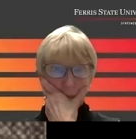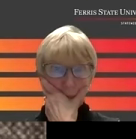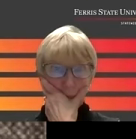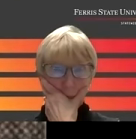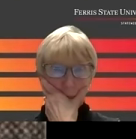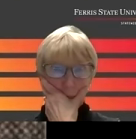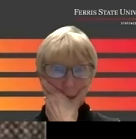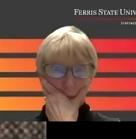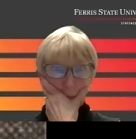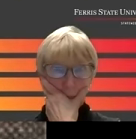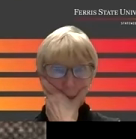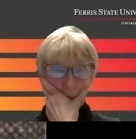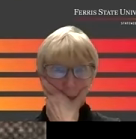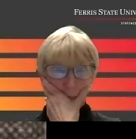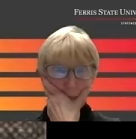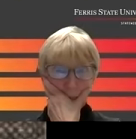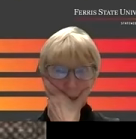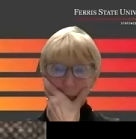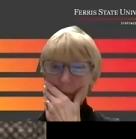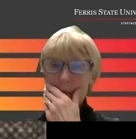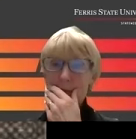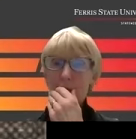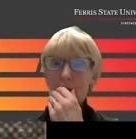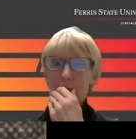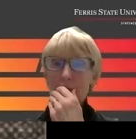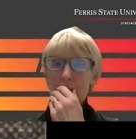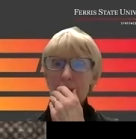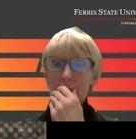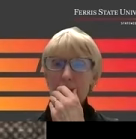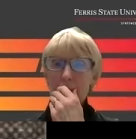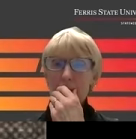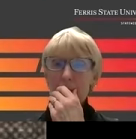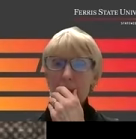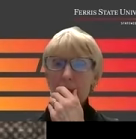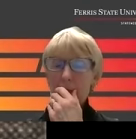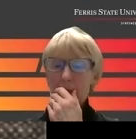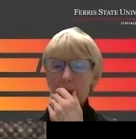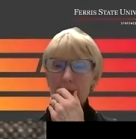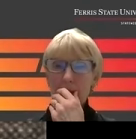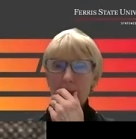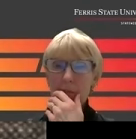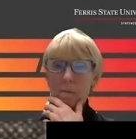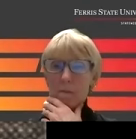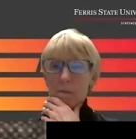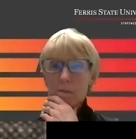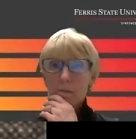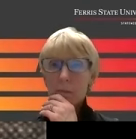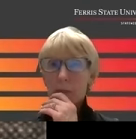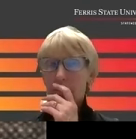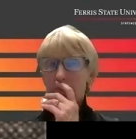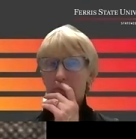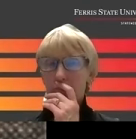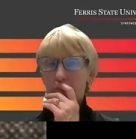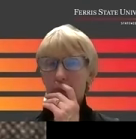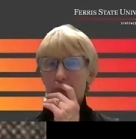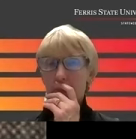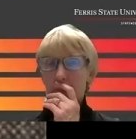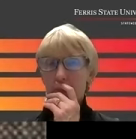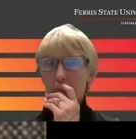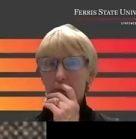either, just standing there near the white man with the whip. And I looked at that child, and it hit me like a heel to the